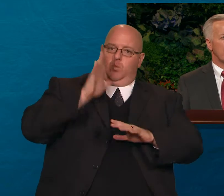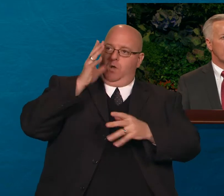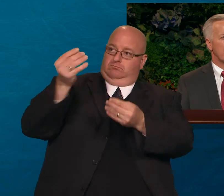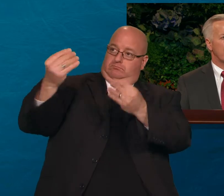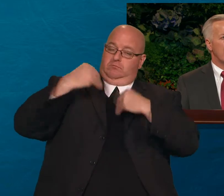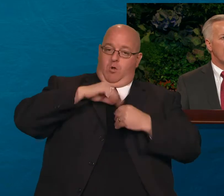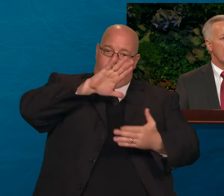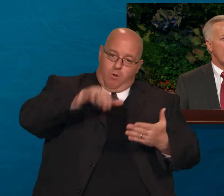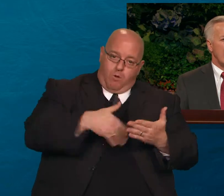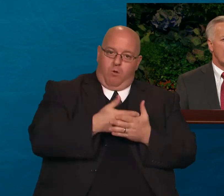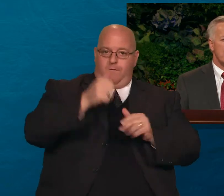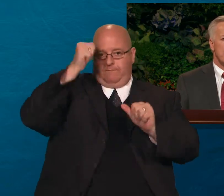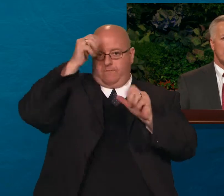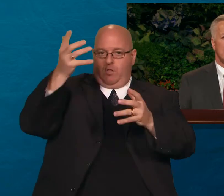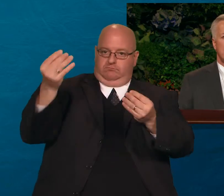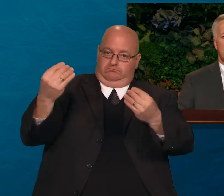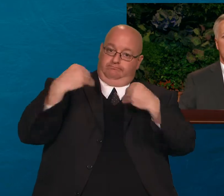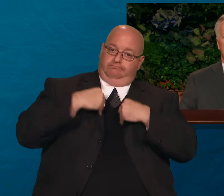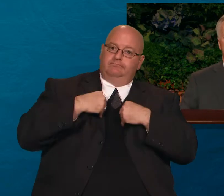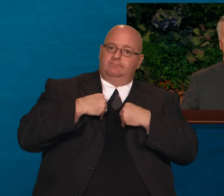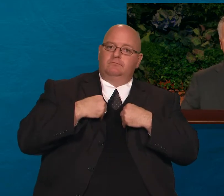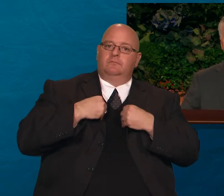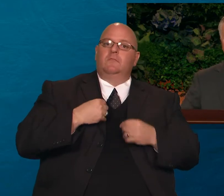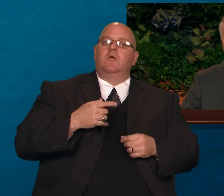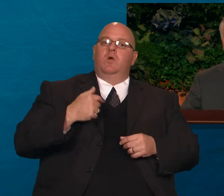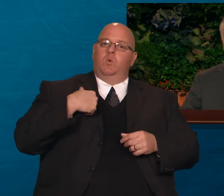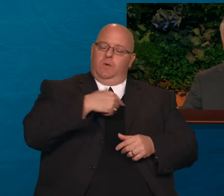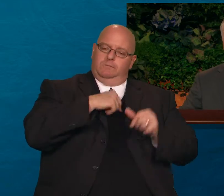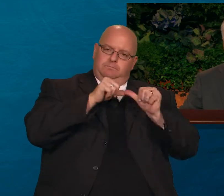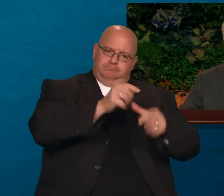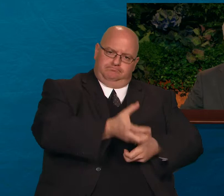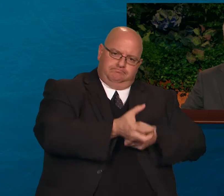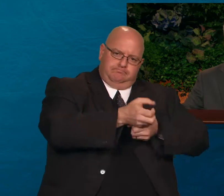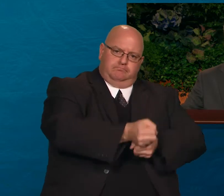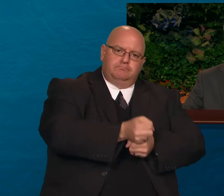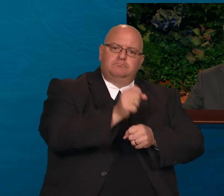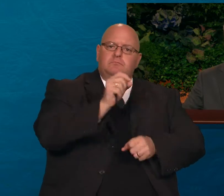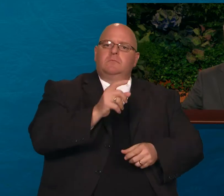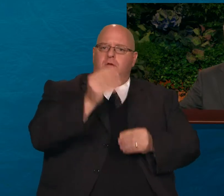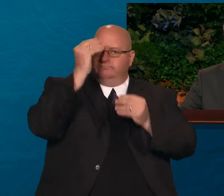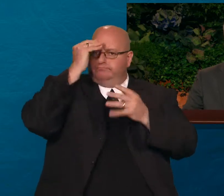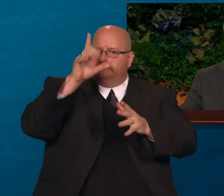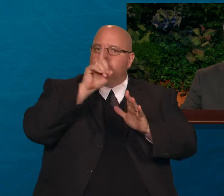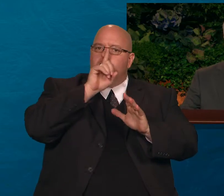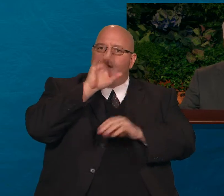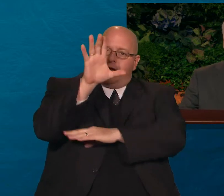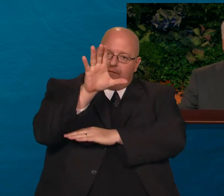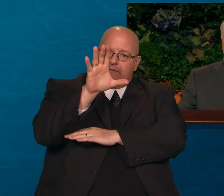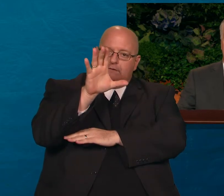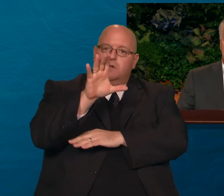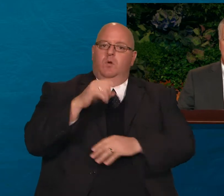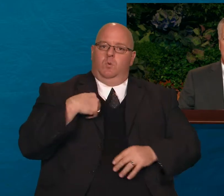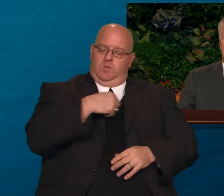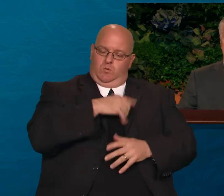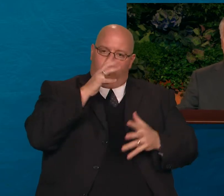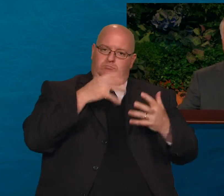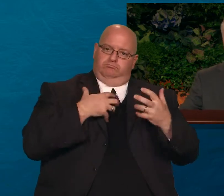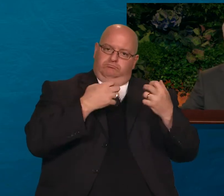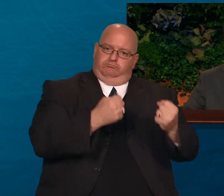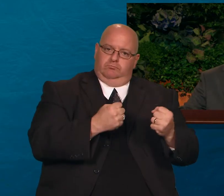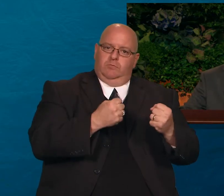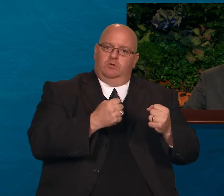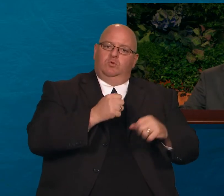Father hath. As we continually hold fast to the rod by keeping our covenants, we will be strengthened to resist